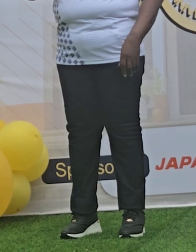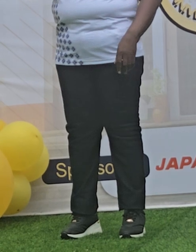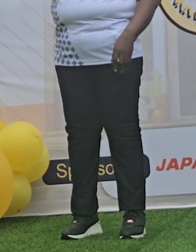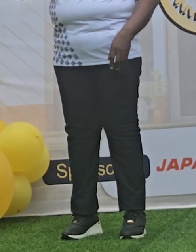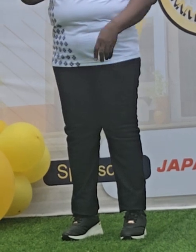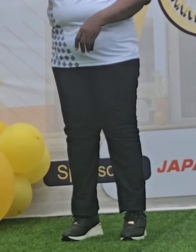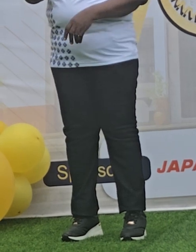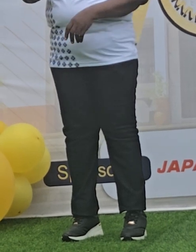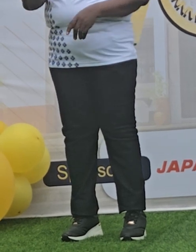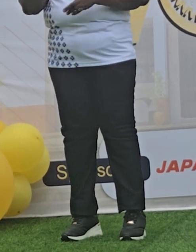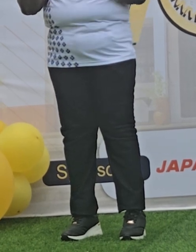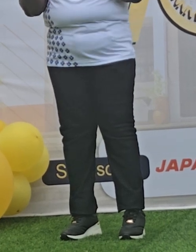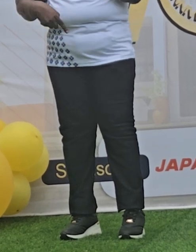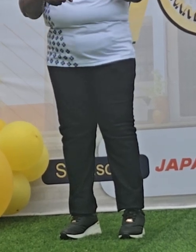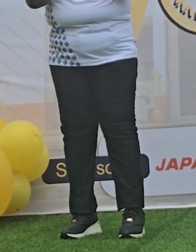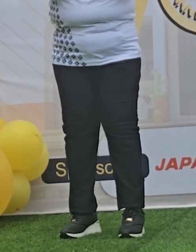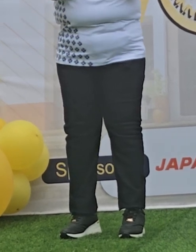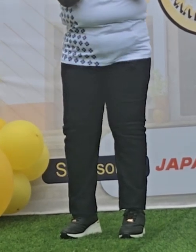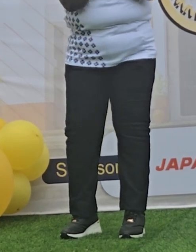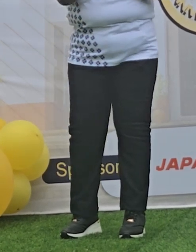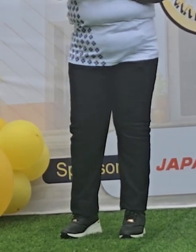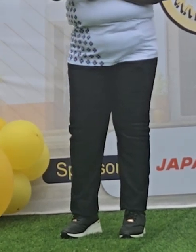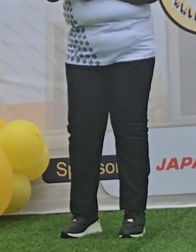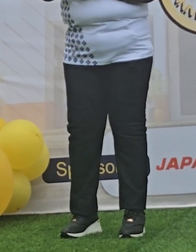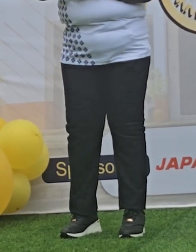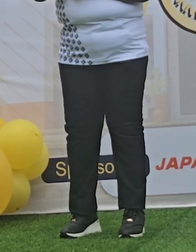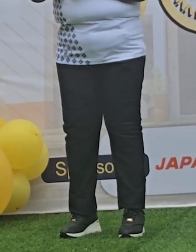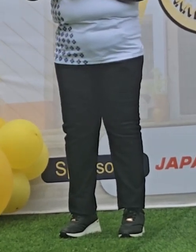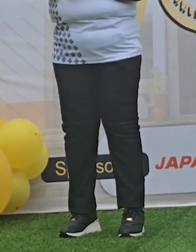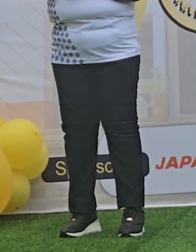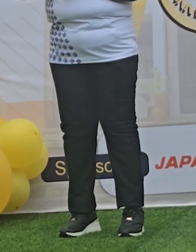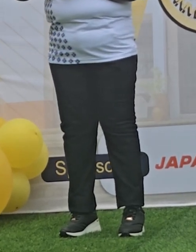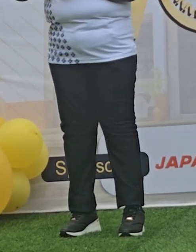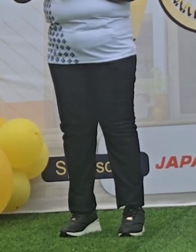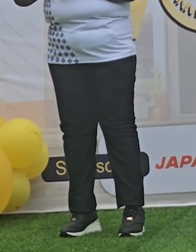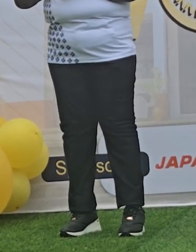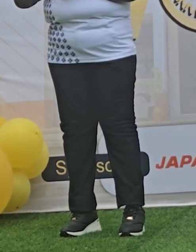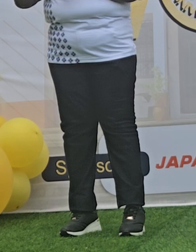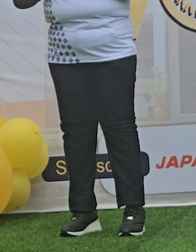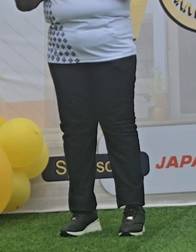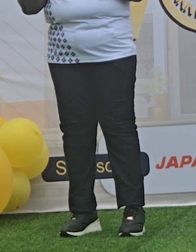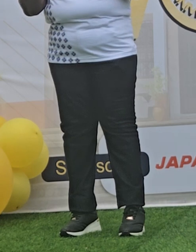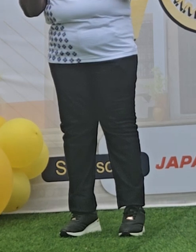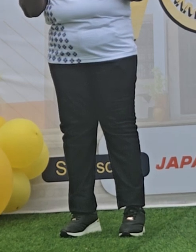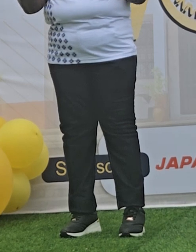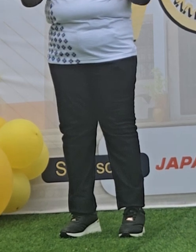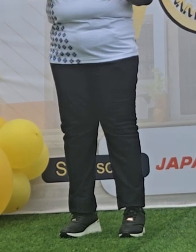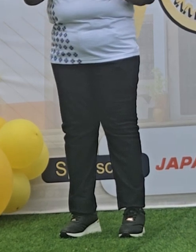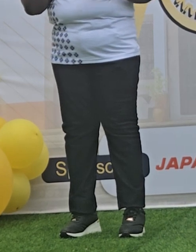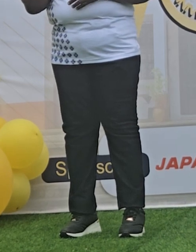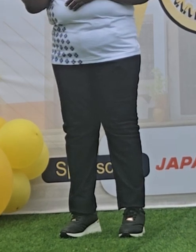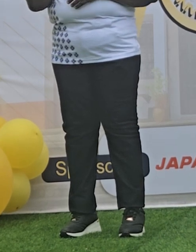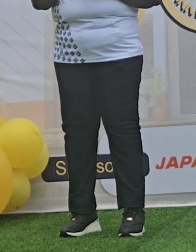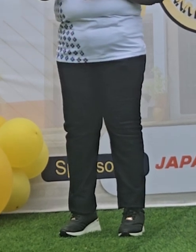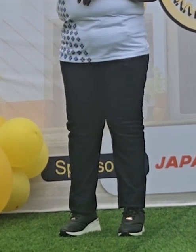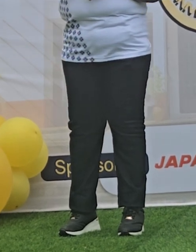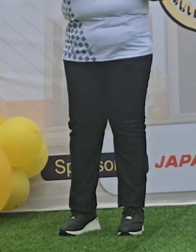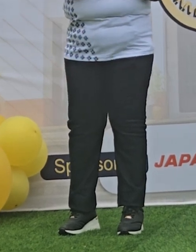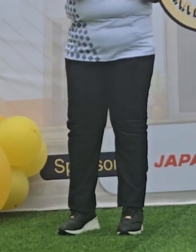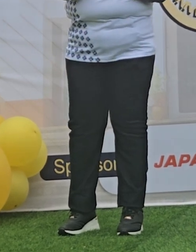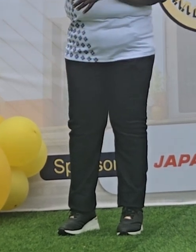himself, were social anthropologists. But they tried to, of course, they had command over the Ghanaian and